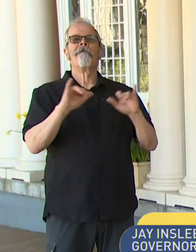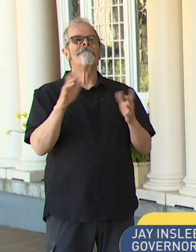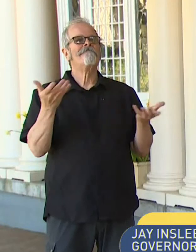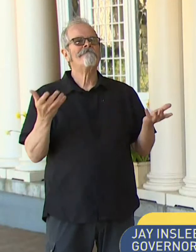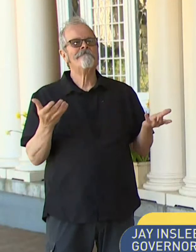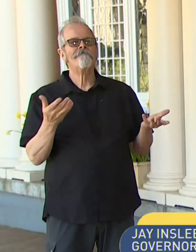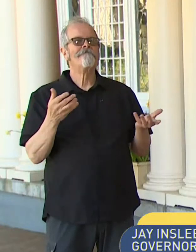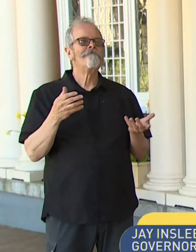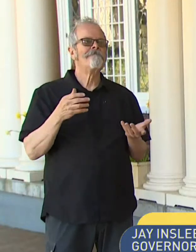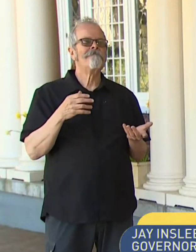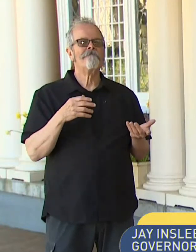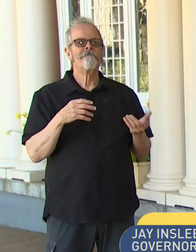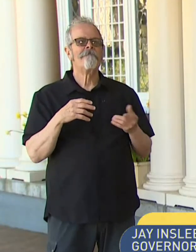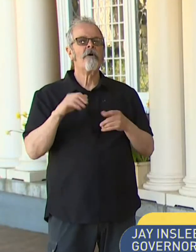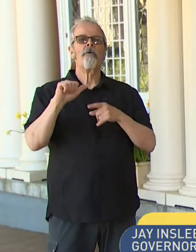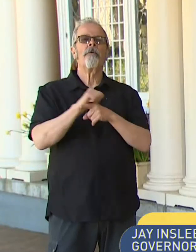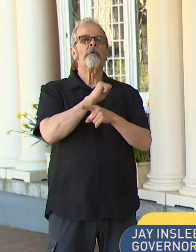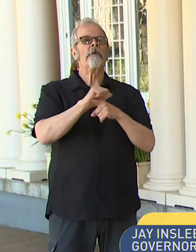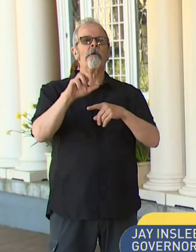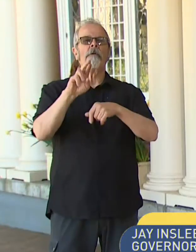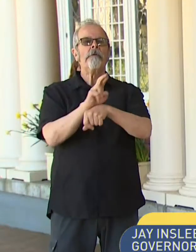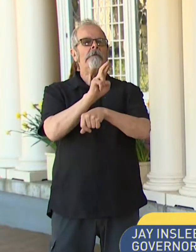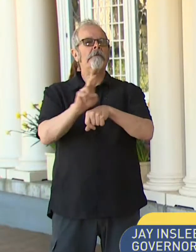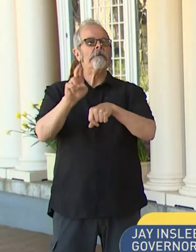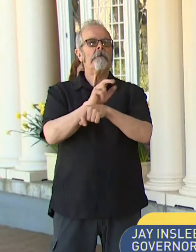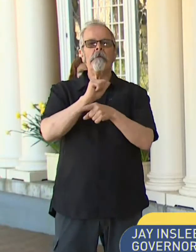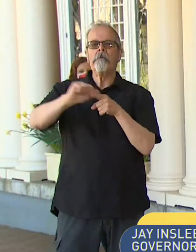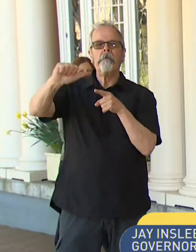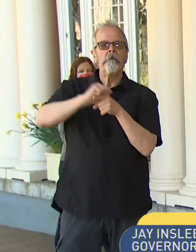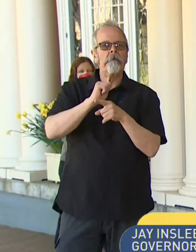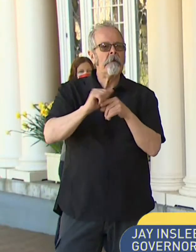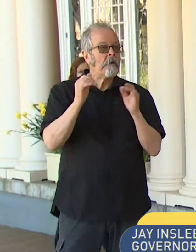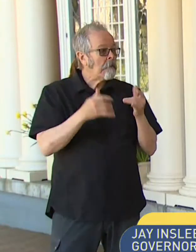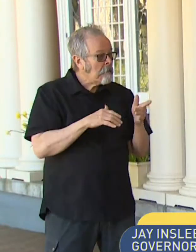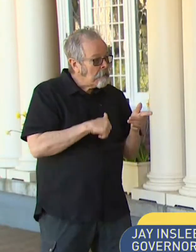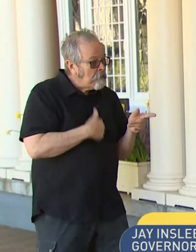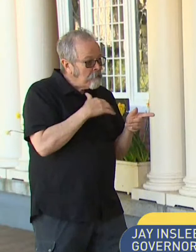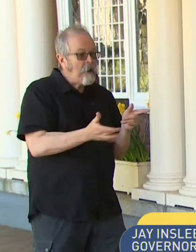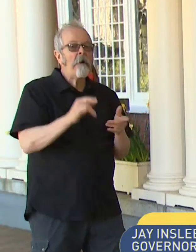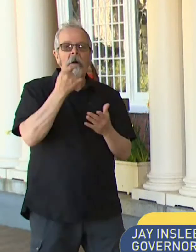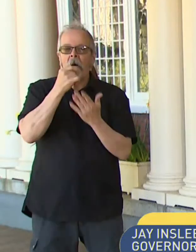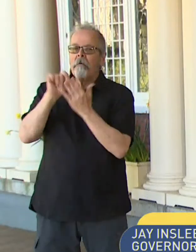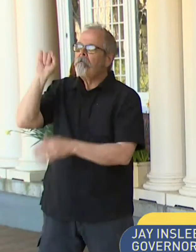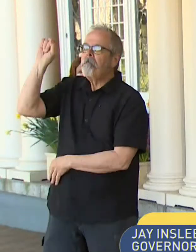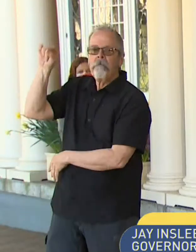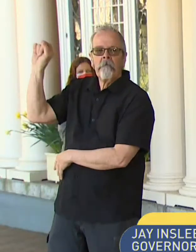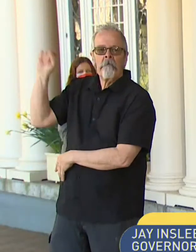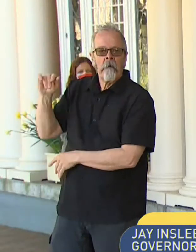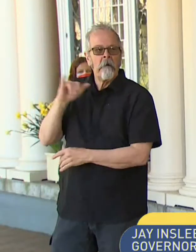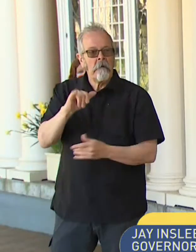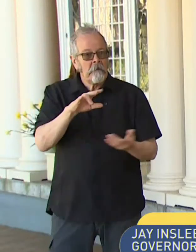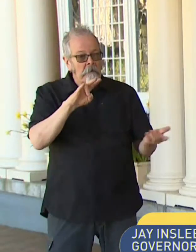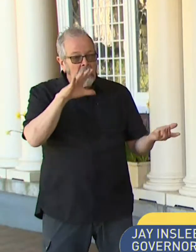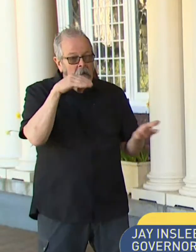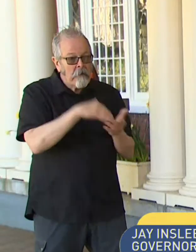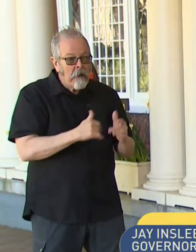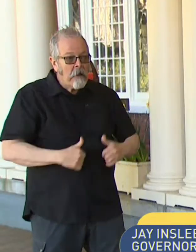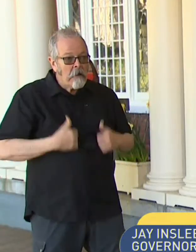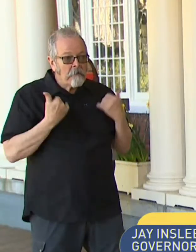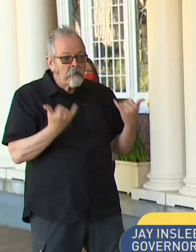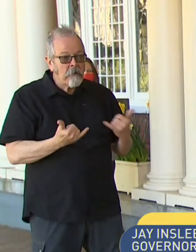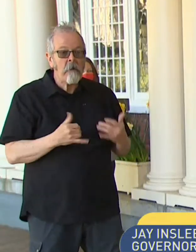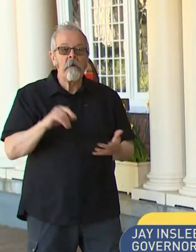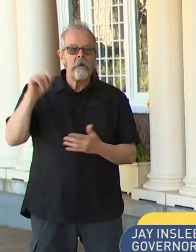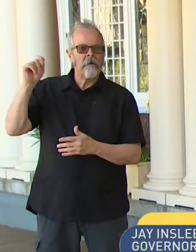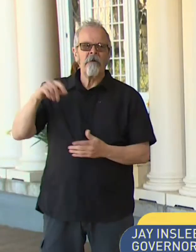exercise. It's about whether people live or die. And as I've said, there's 17,000 people who are alive today who